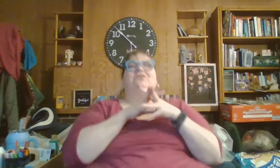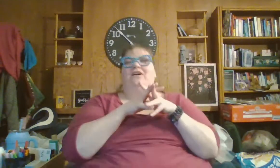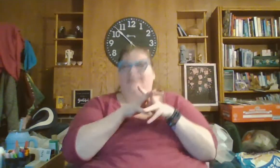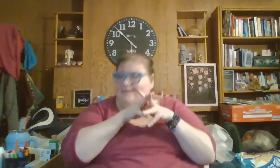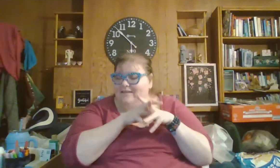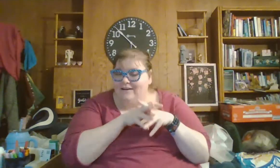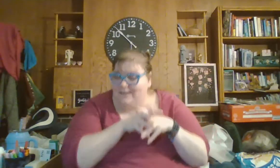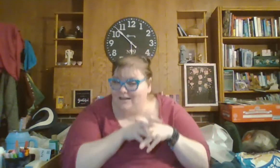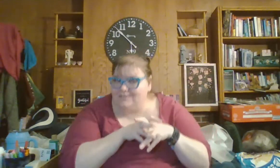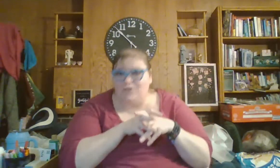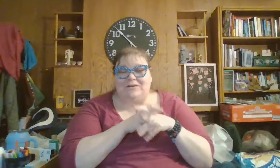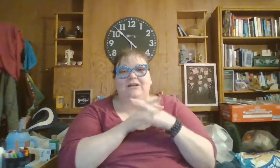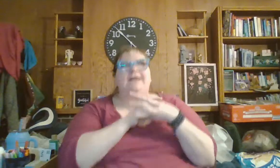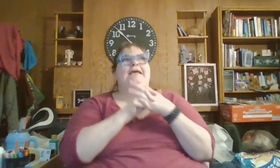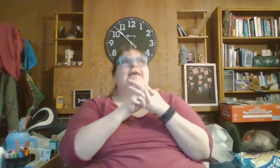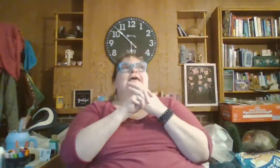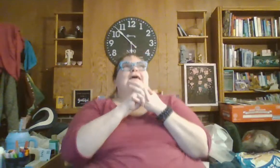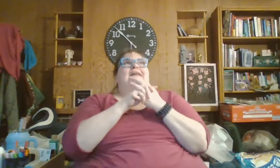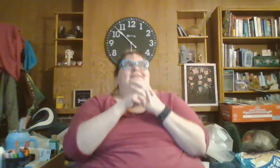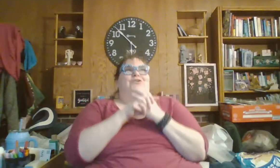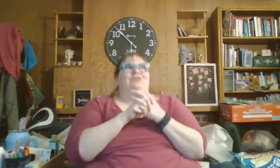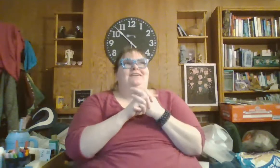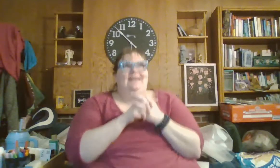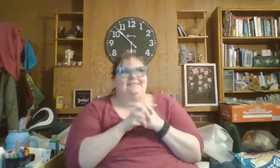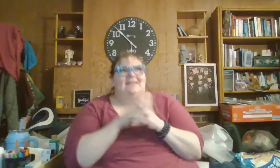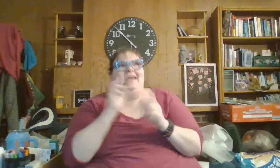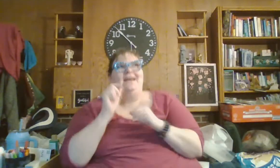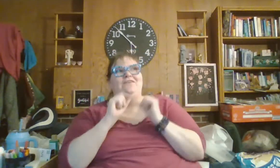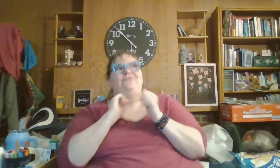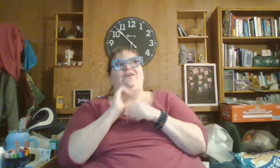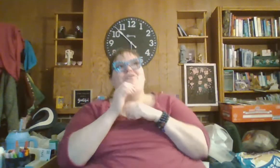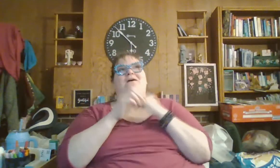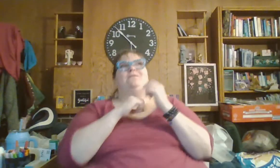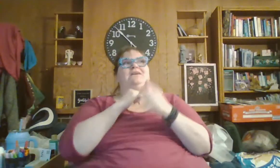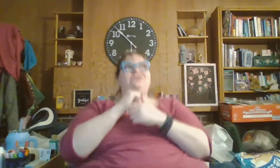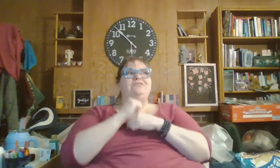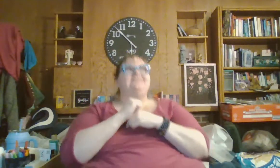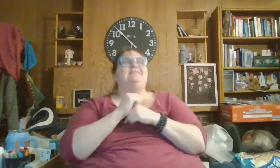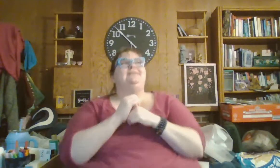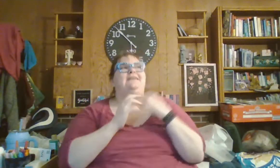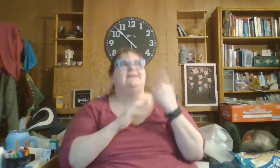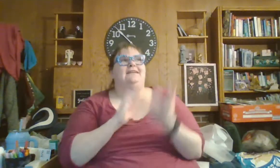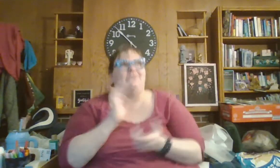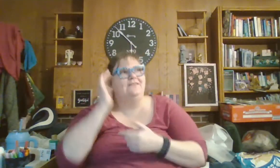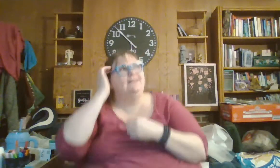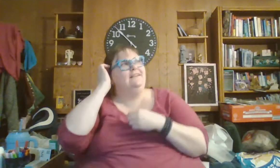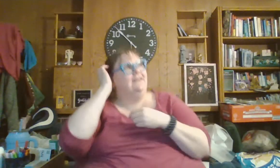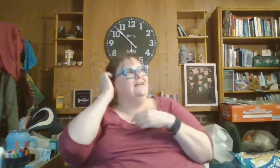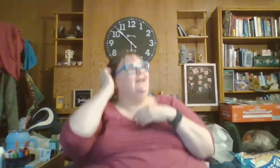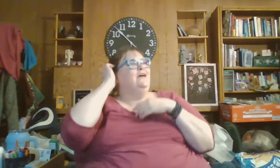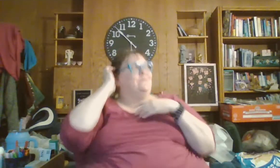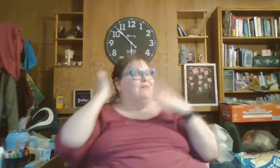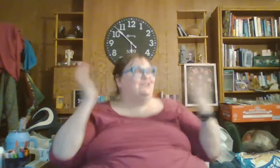Calling in Clarity in October. And I told her today, I said, hey, I have a friend who might be interested. Can I get an affiliate link? Because she